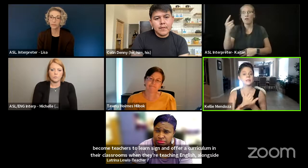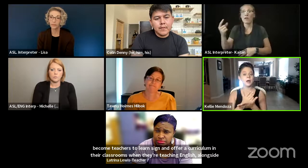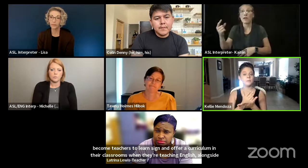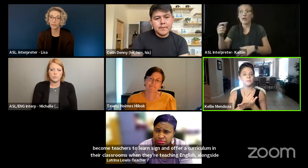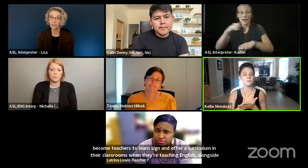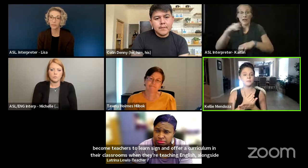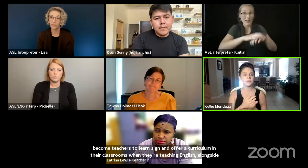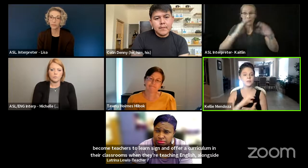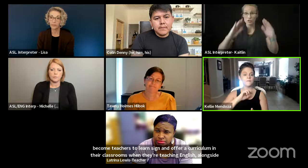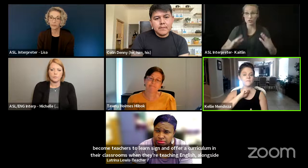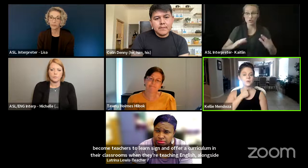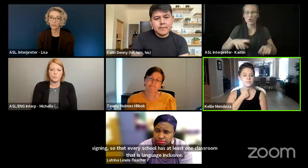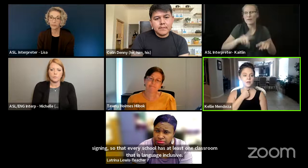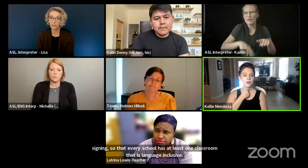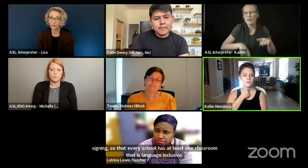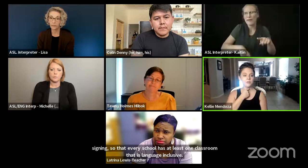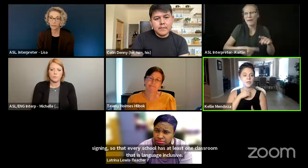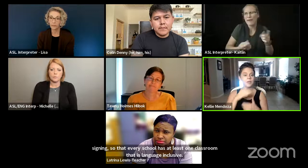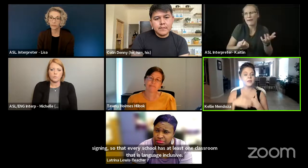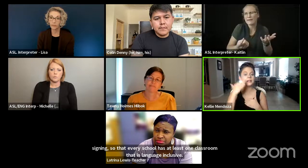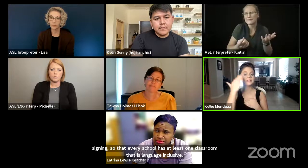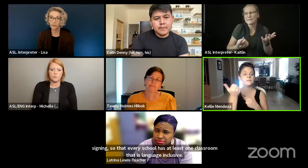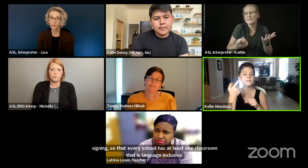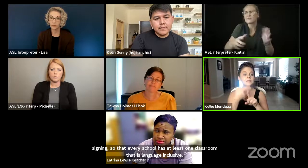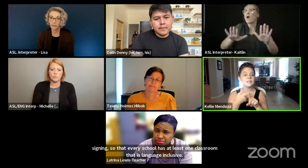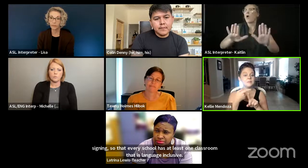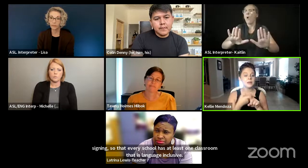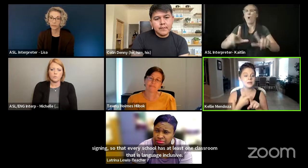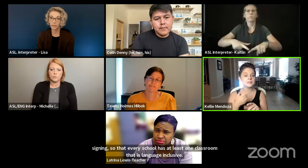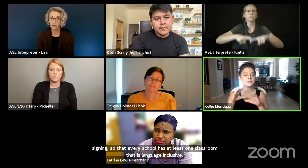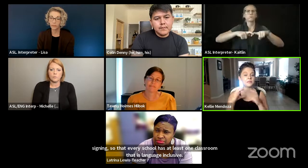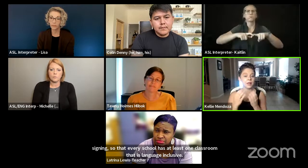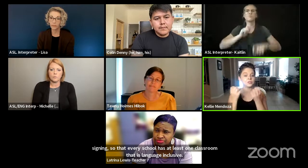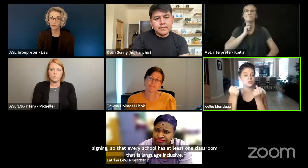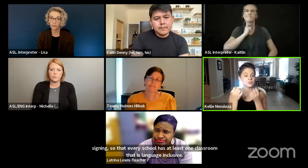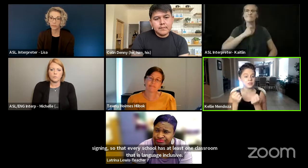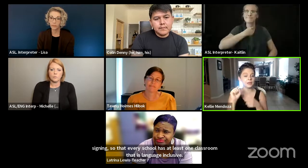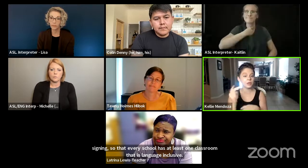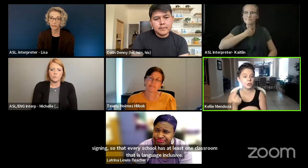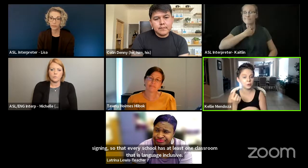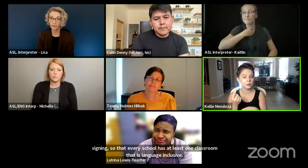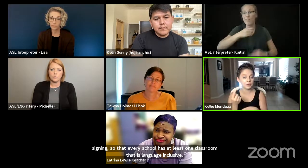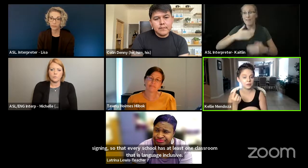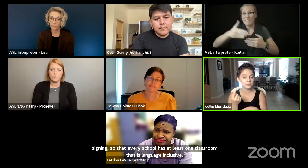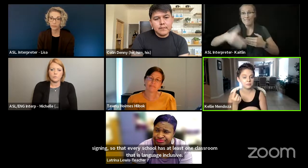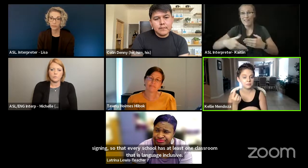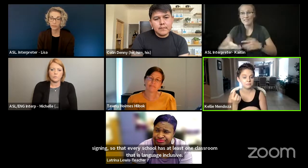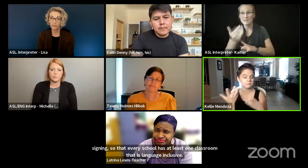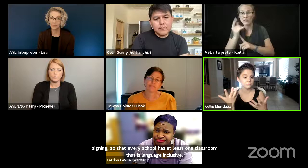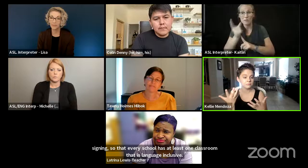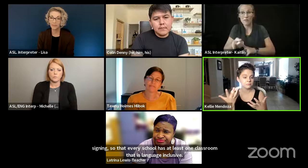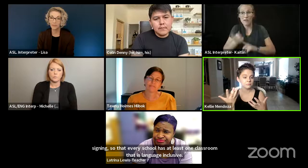okay, stop, voices off, the next 15 minutes of class are signing only.